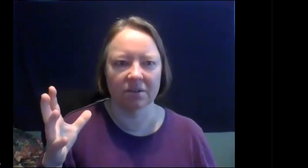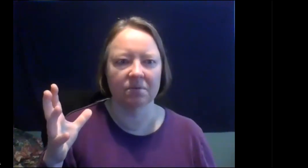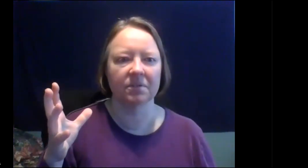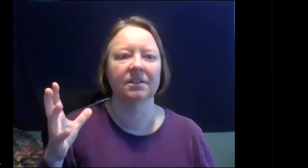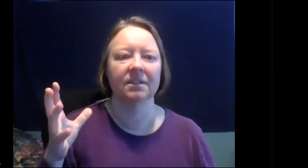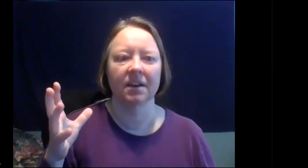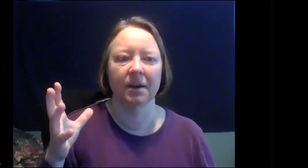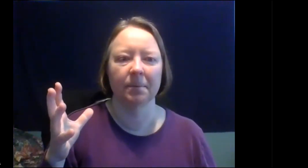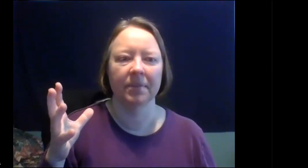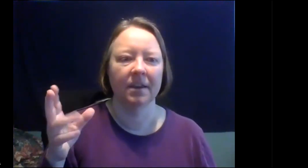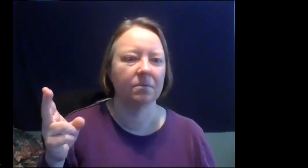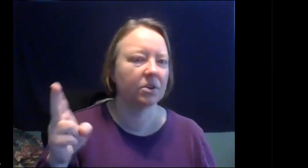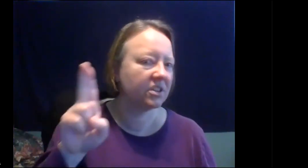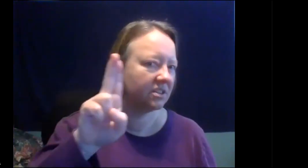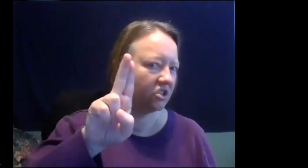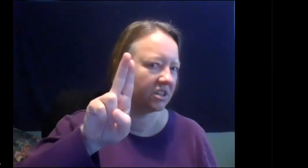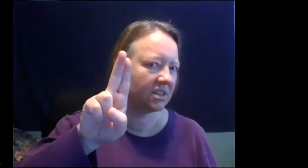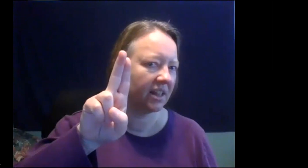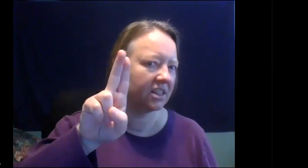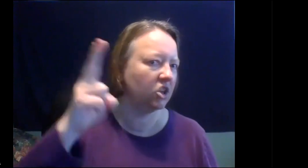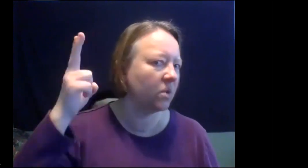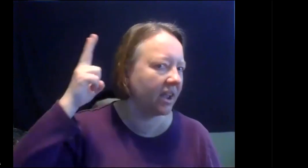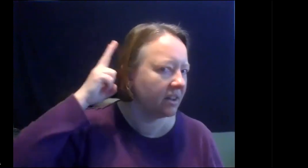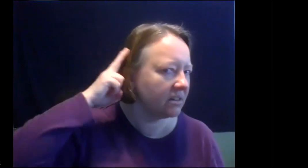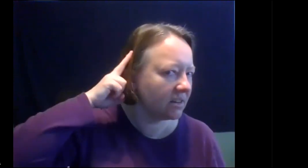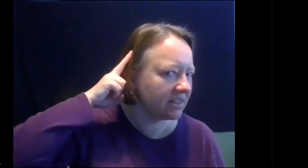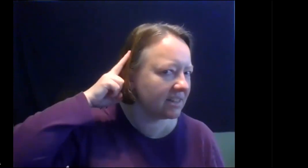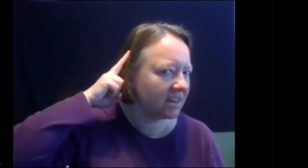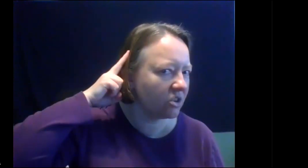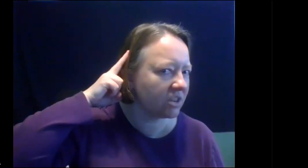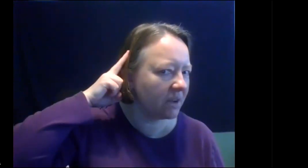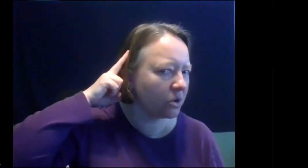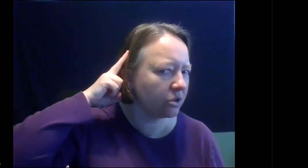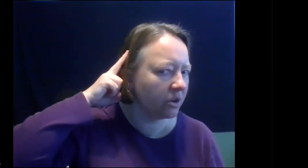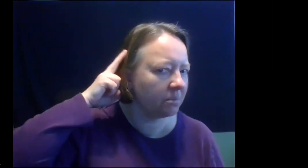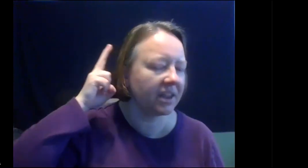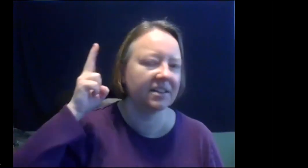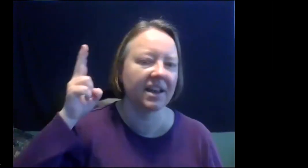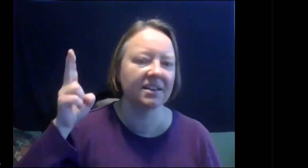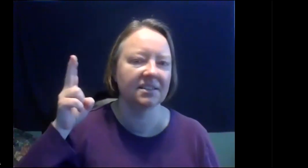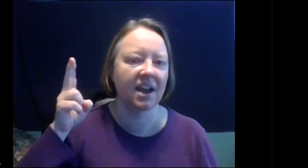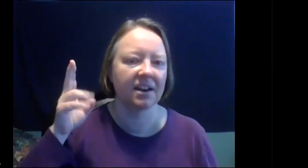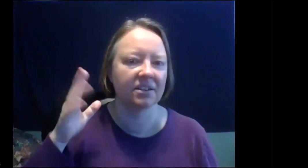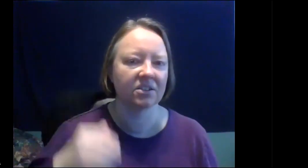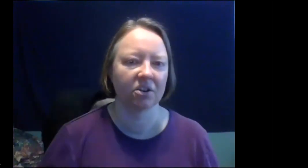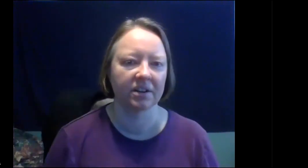aggressive versus just the U hand, because that's another sign for cochlear implant, and that is not as